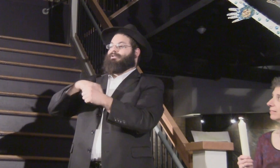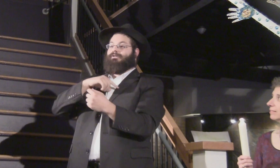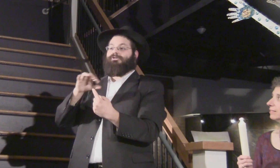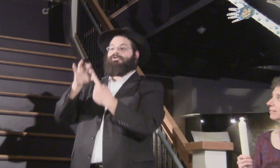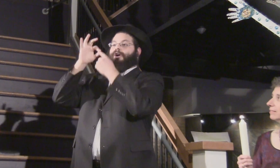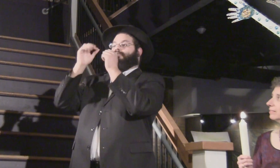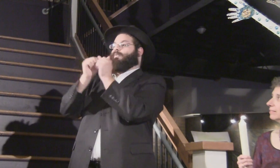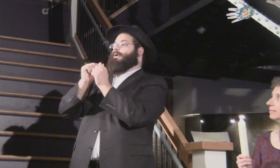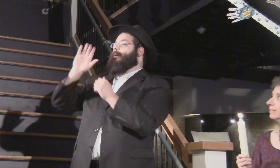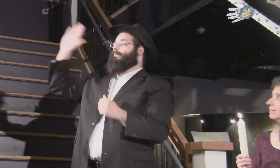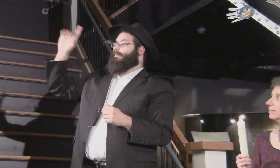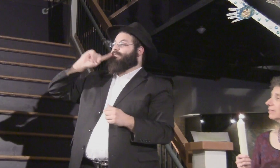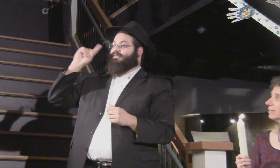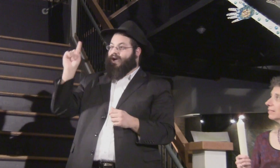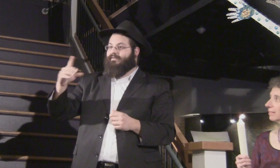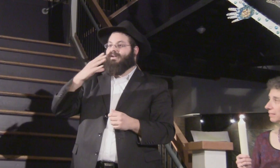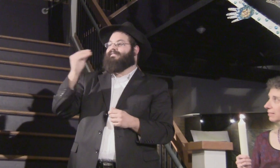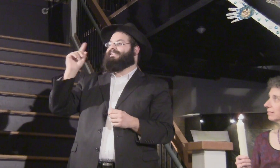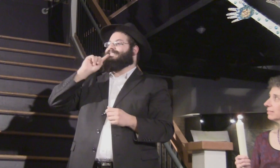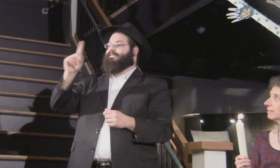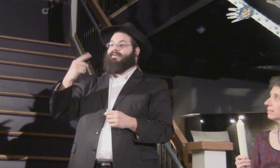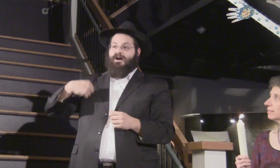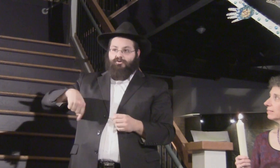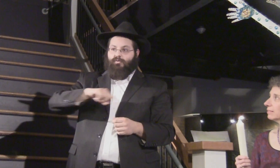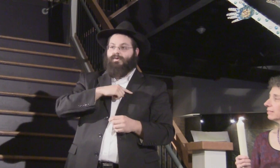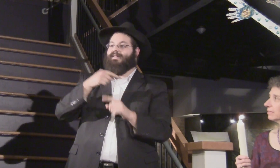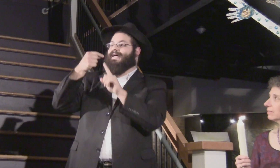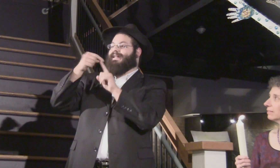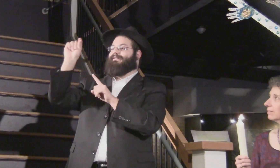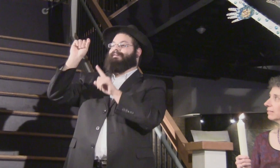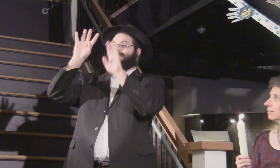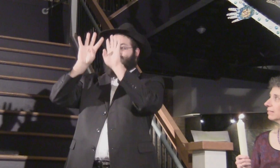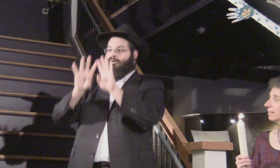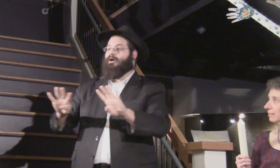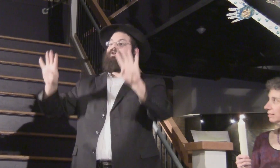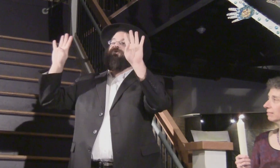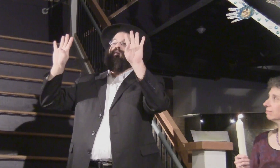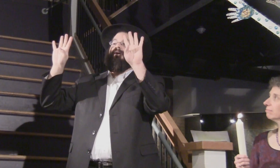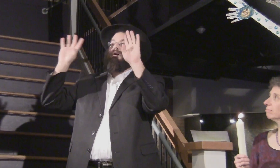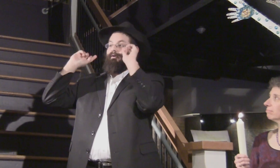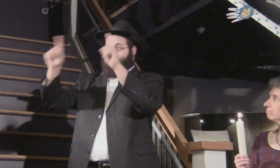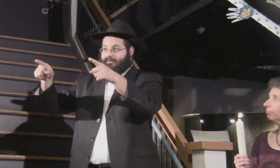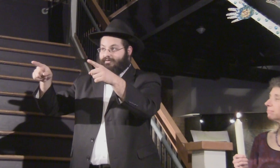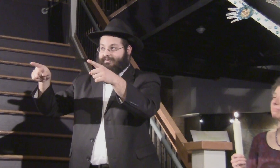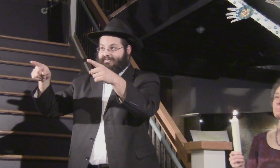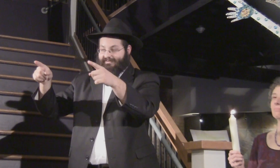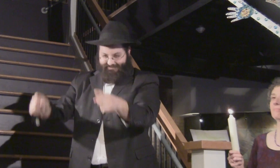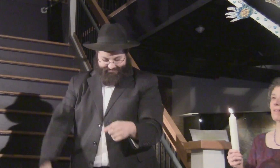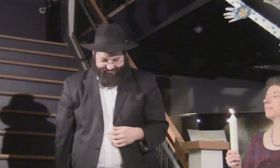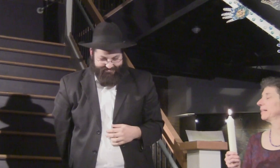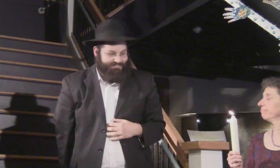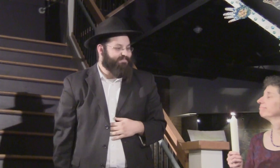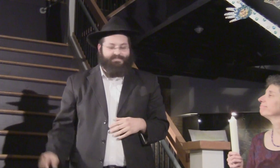Asher Shanu B'mitzvotav V'tzivanu Menorah Shel Chanukah.